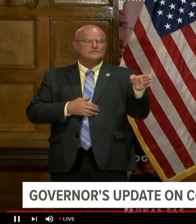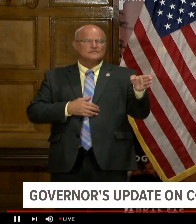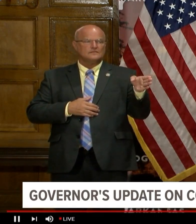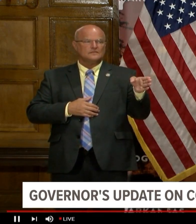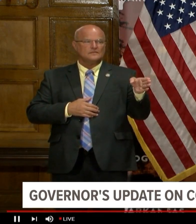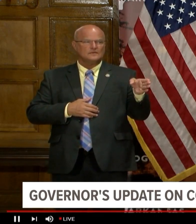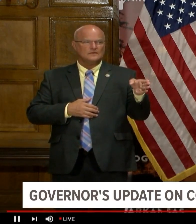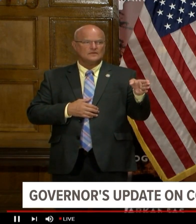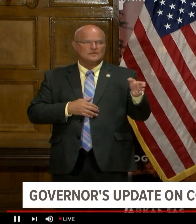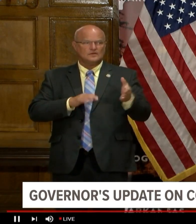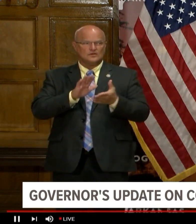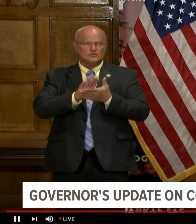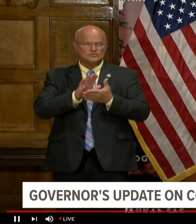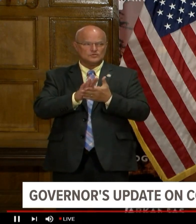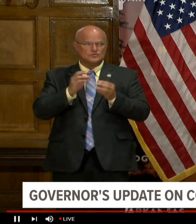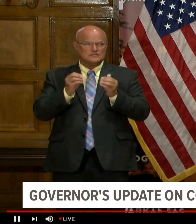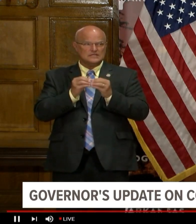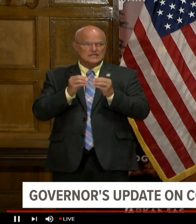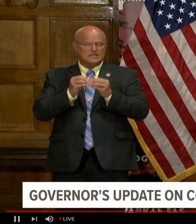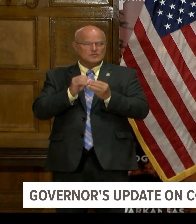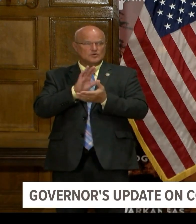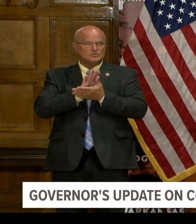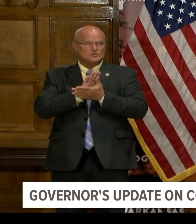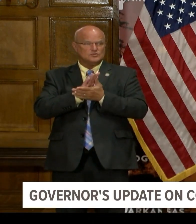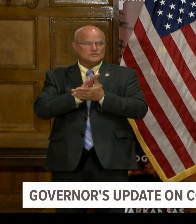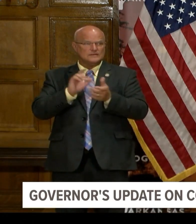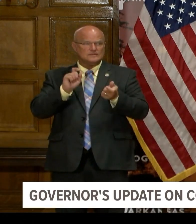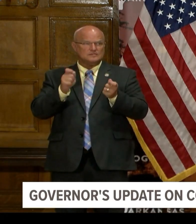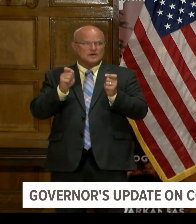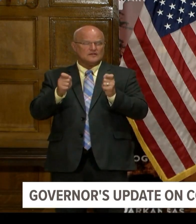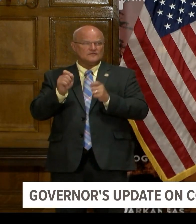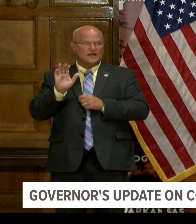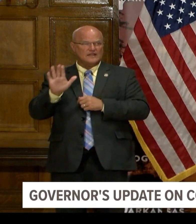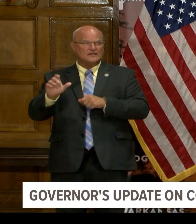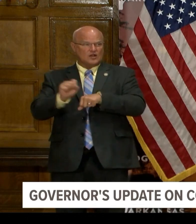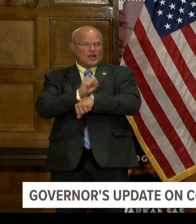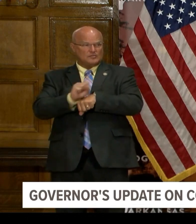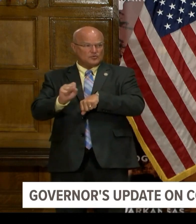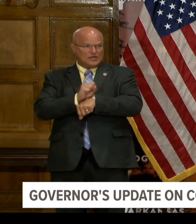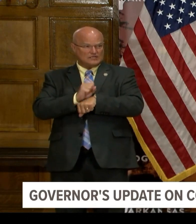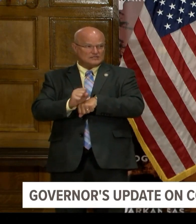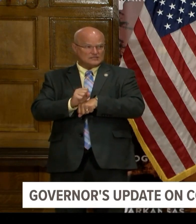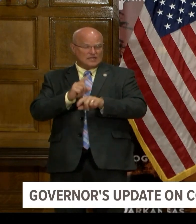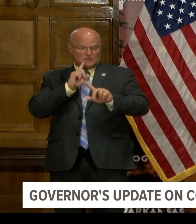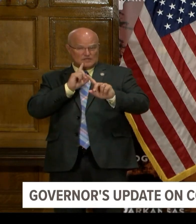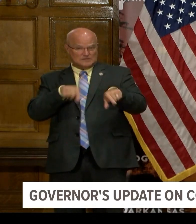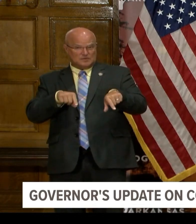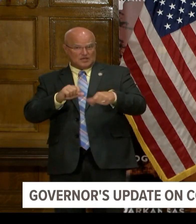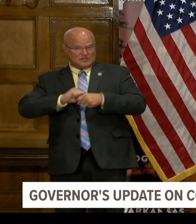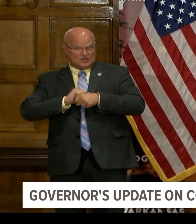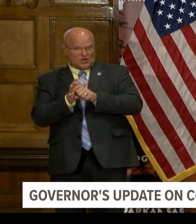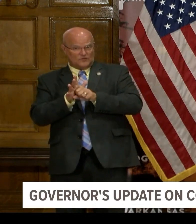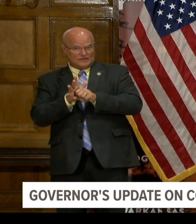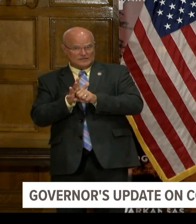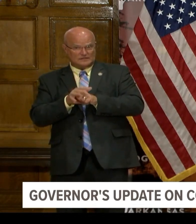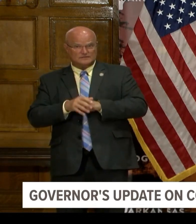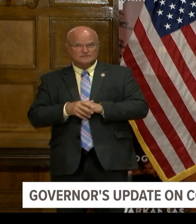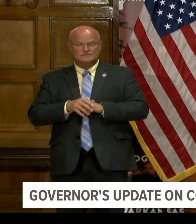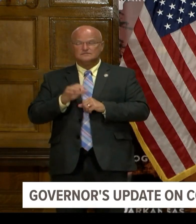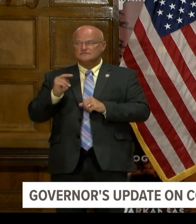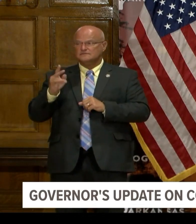Have there been any more schools that have had to modify their operations in response to COVID concerns?